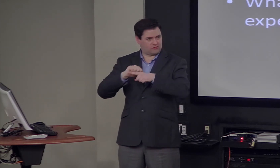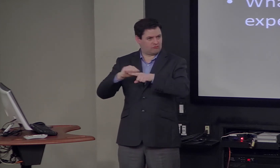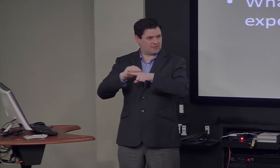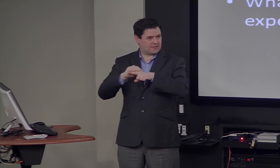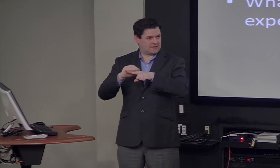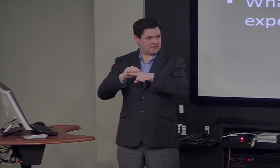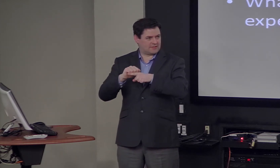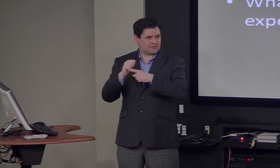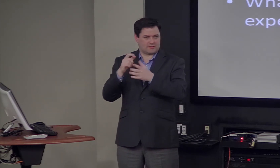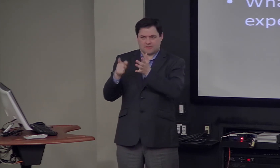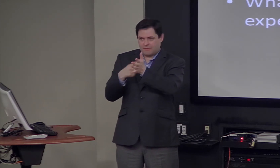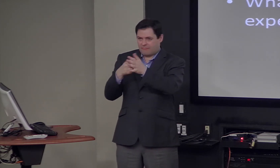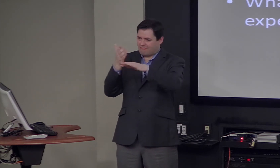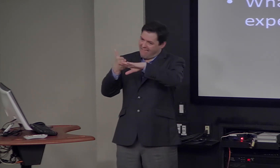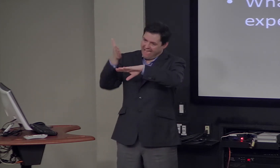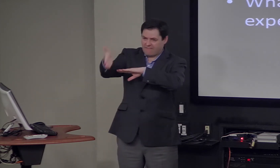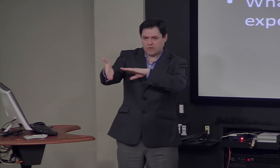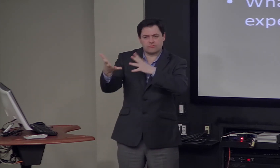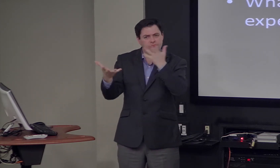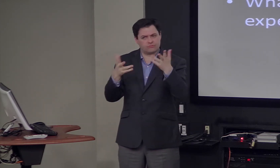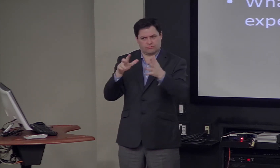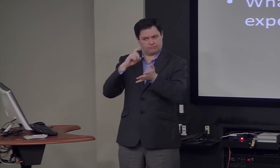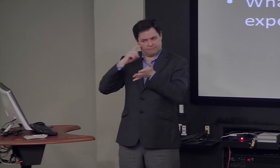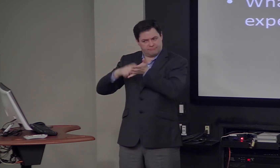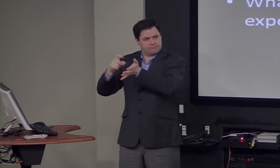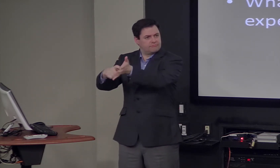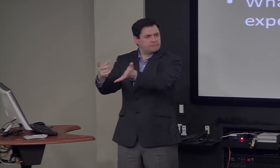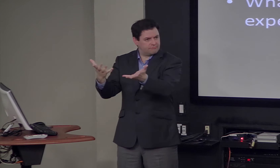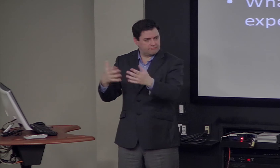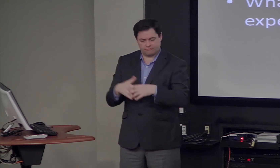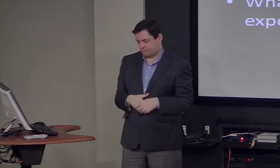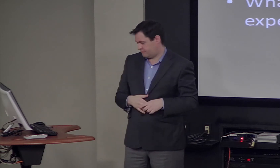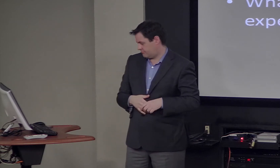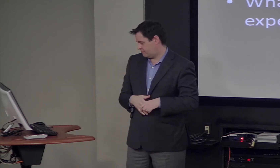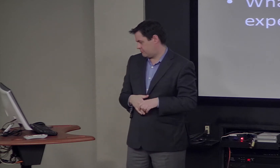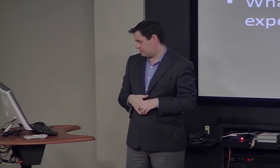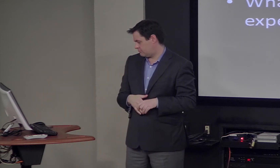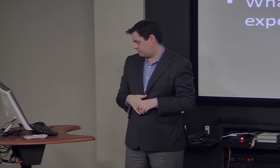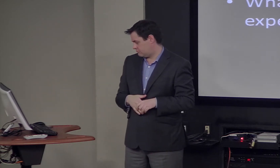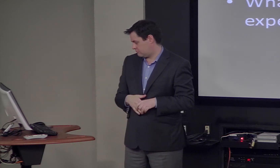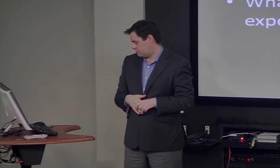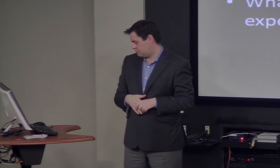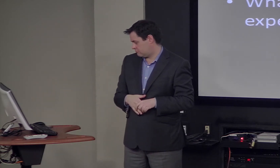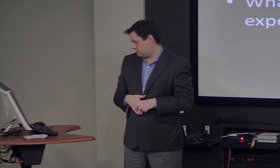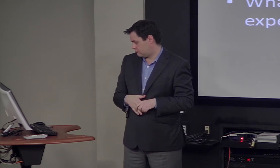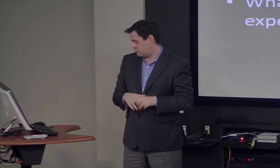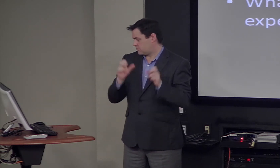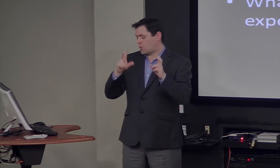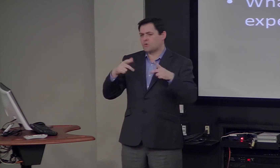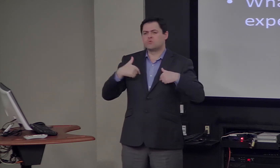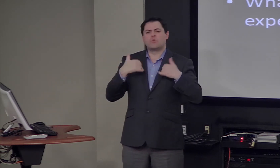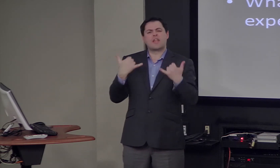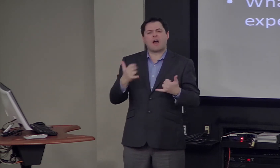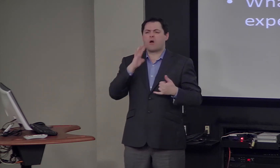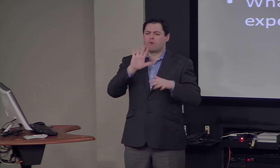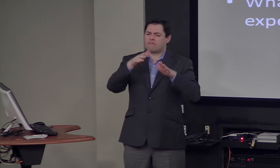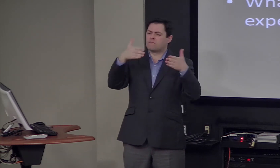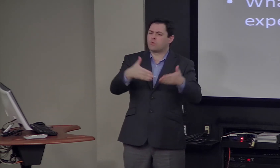were able to acquire certain things during that period of time, and if other things needed to wait until they gained experience before they could